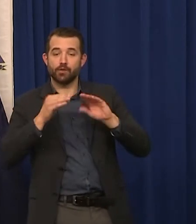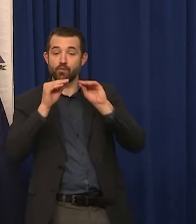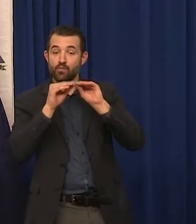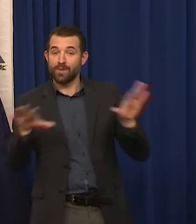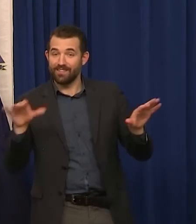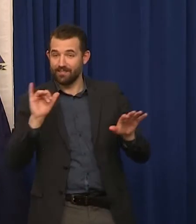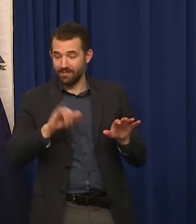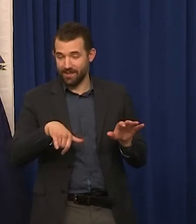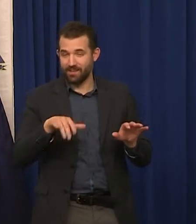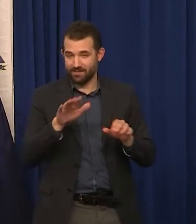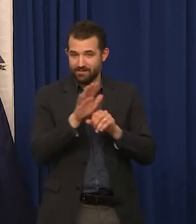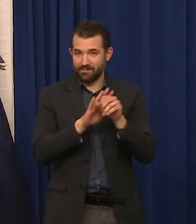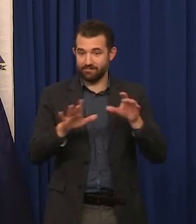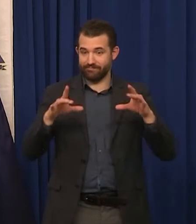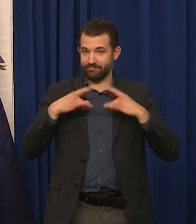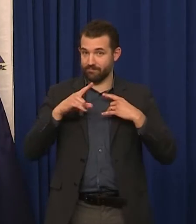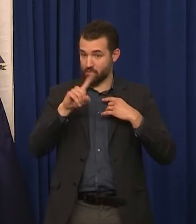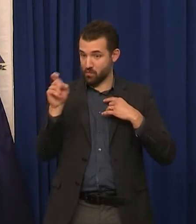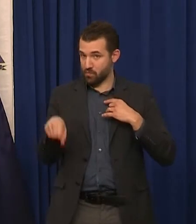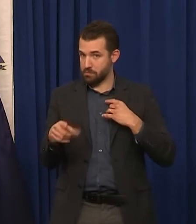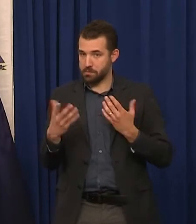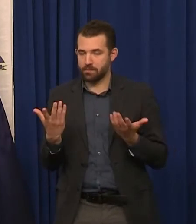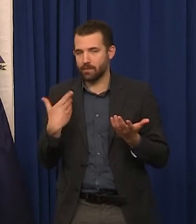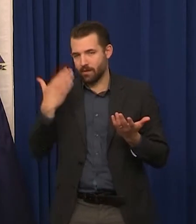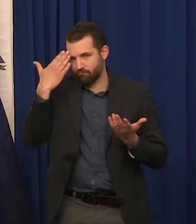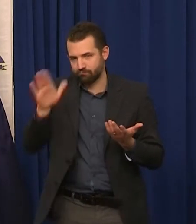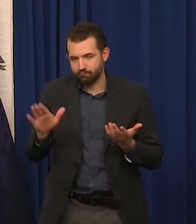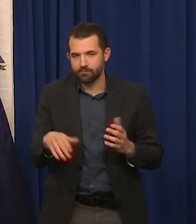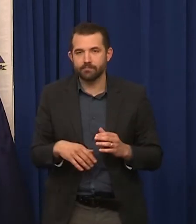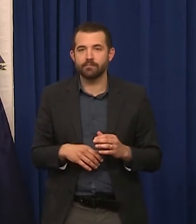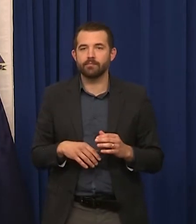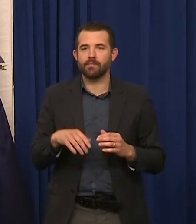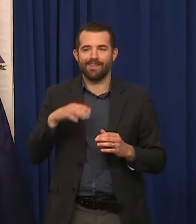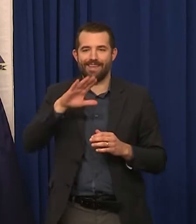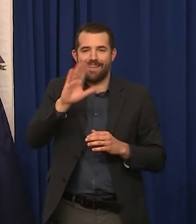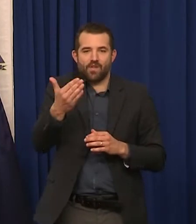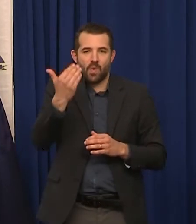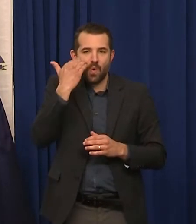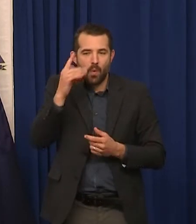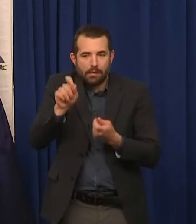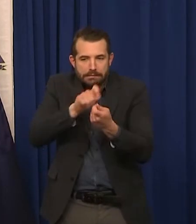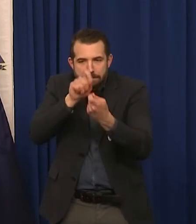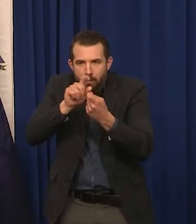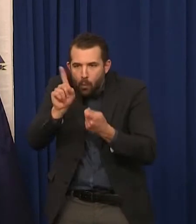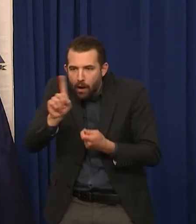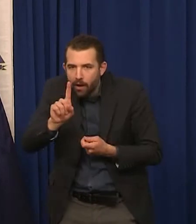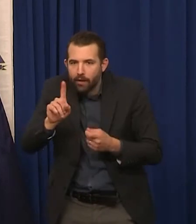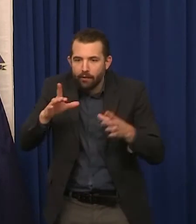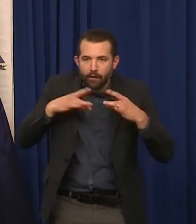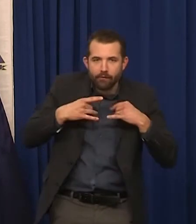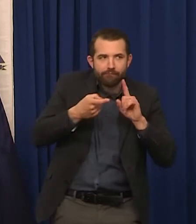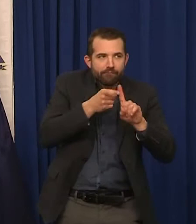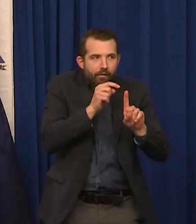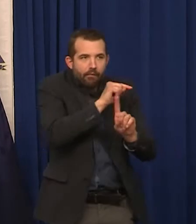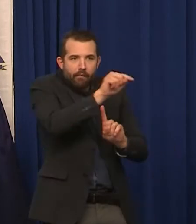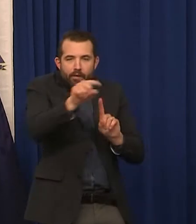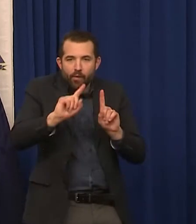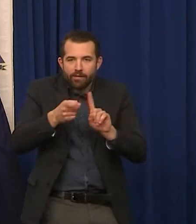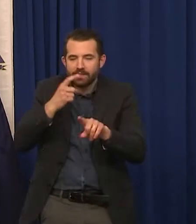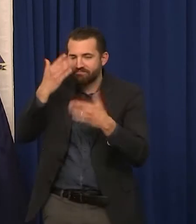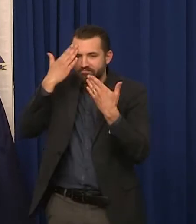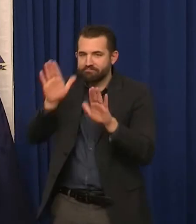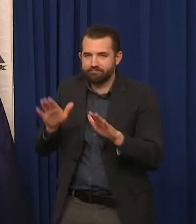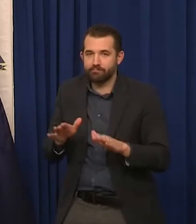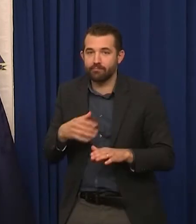know because it's community transmission, and you may never know exactly where someone got infected. So the answer, Brad, is that we haven't detected